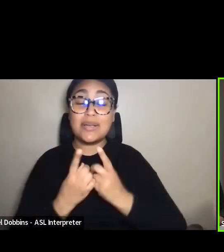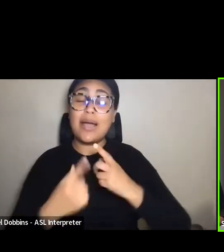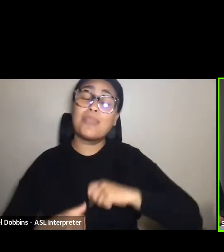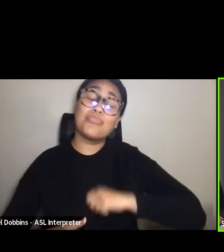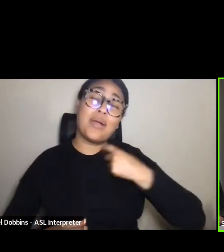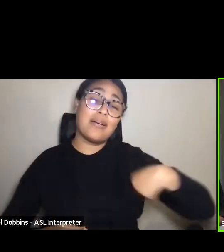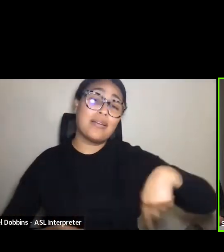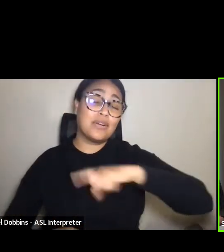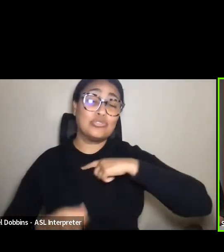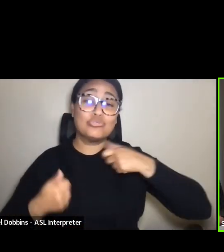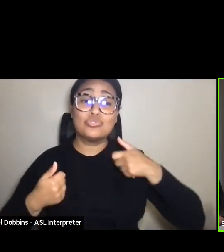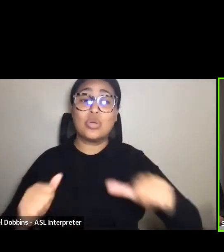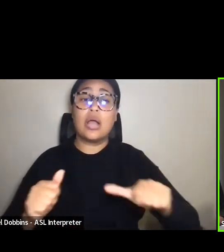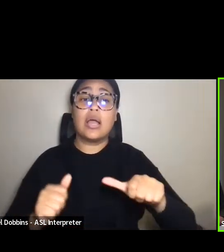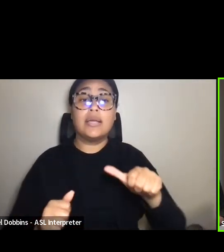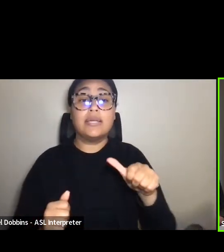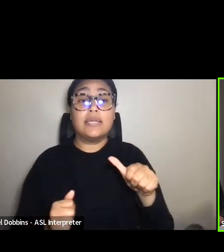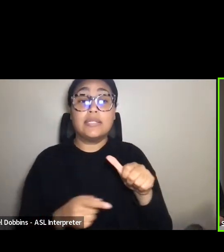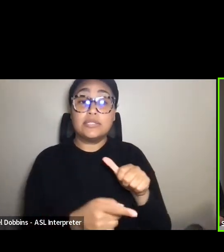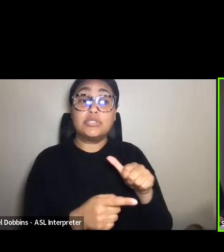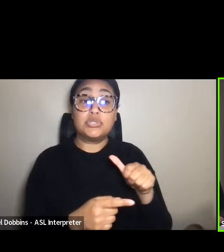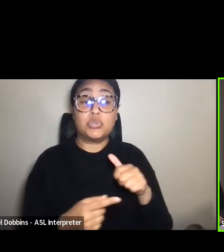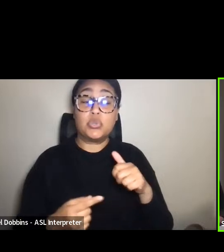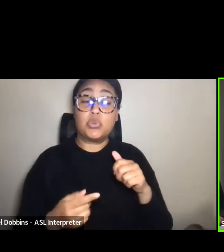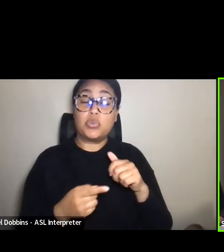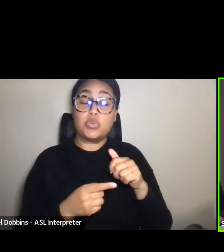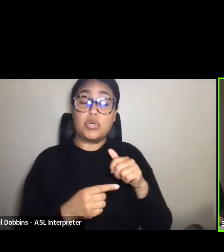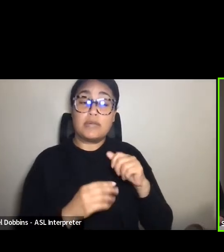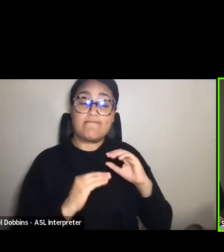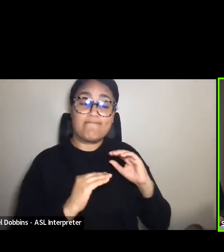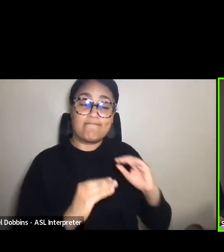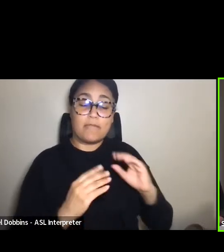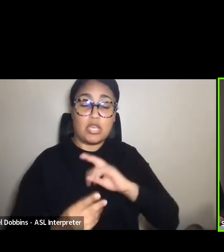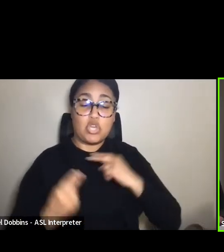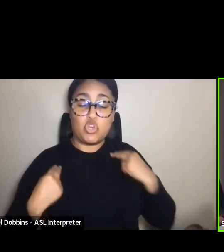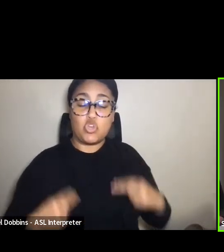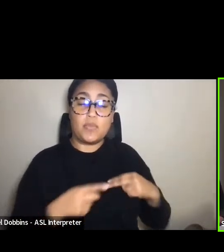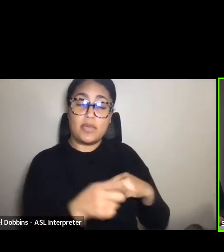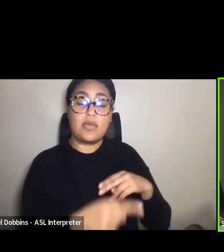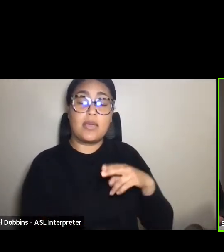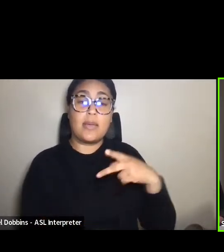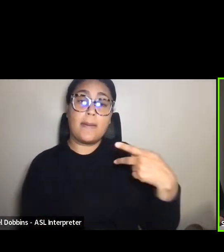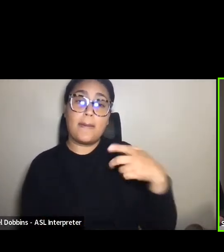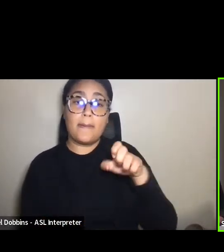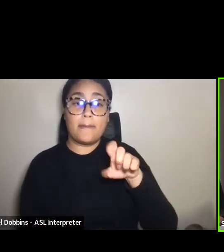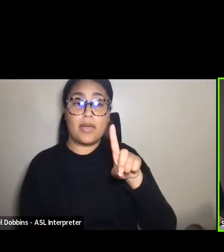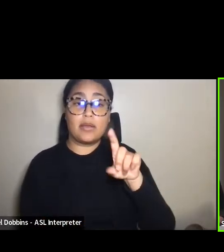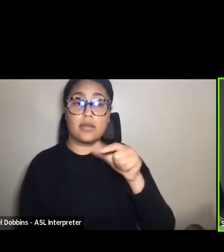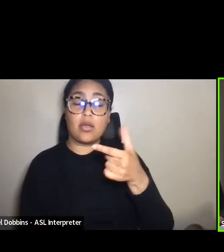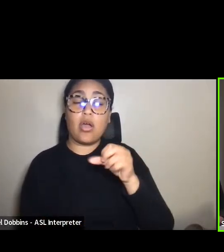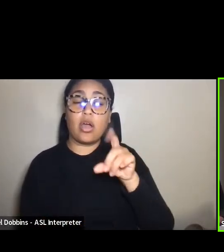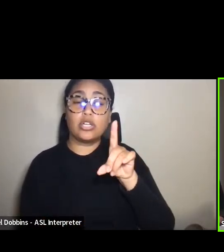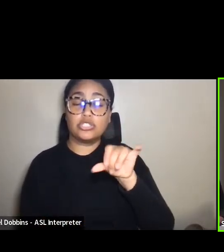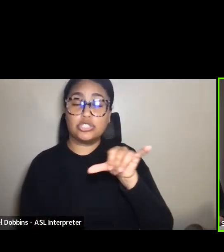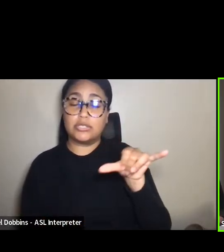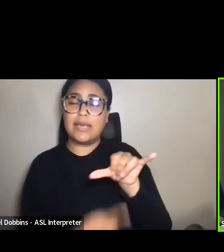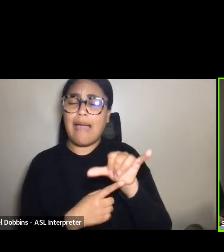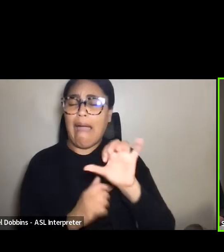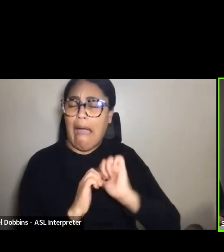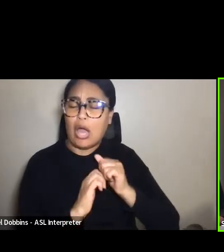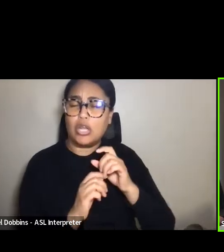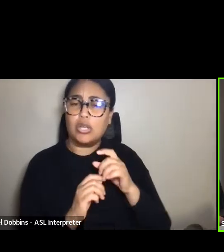trying to do with humanizing pedagogy and thinking about how do we shift our classrooms to be more